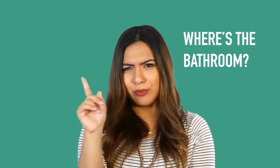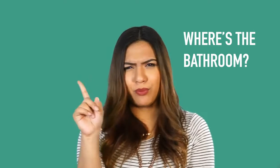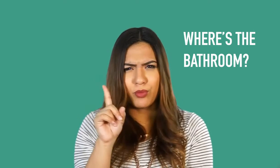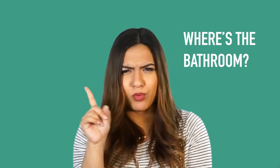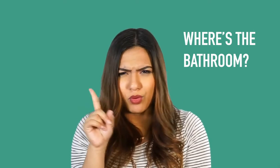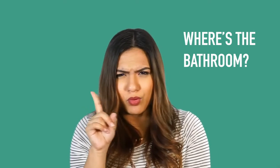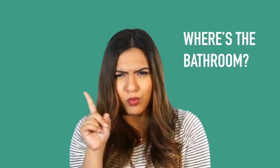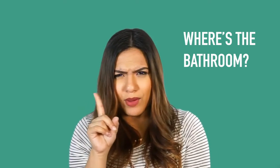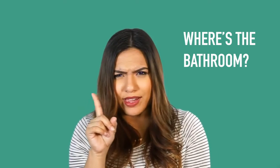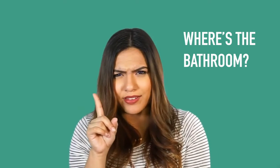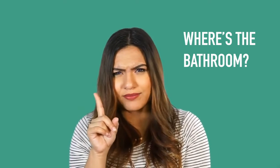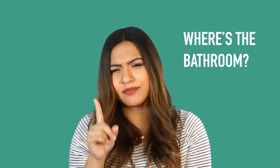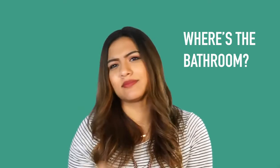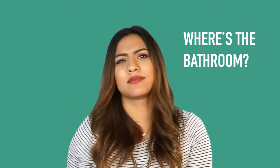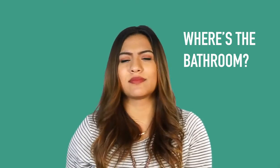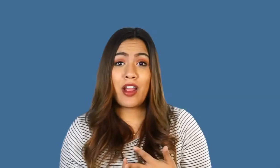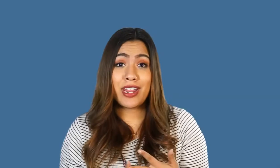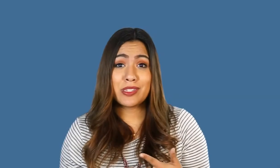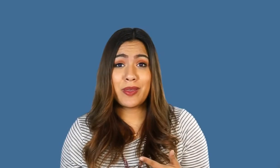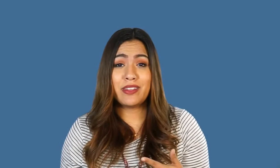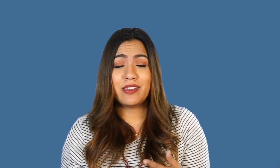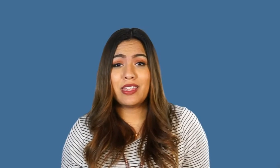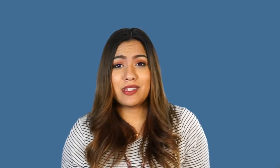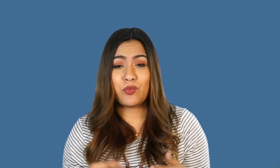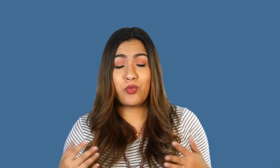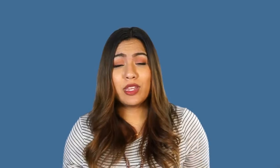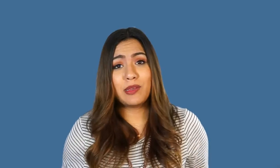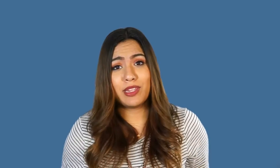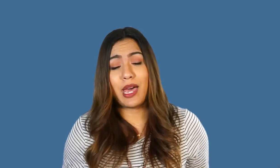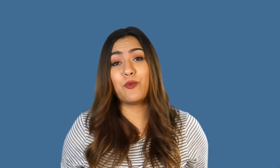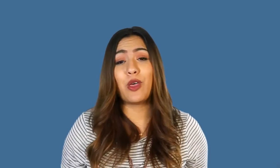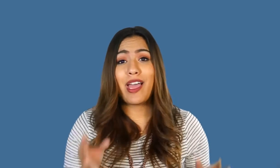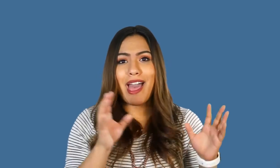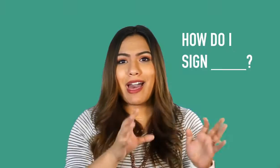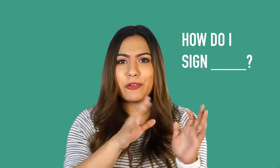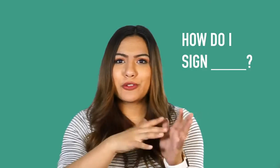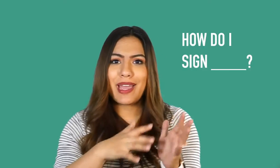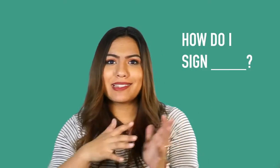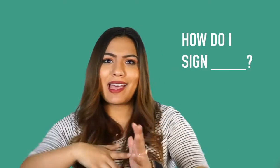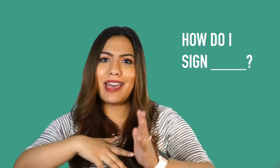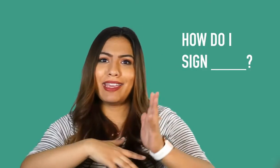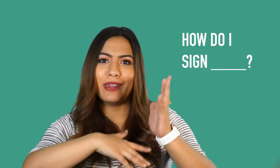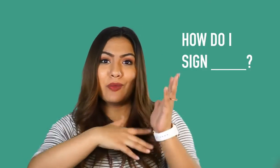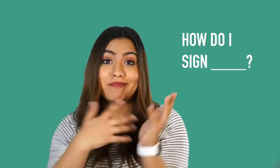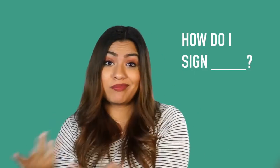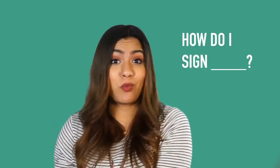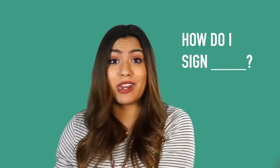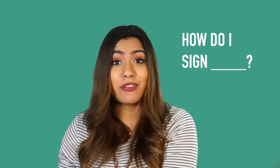Bathroom. Where? Our next one is really helpful. How do I sign whatever